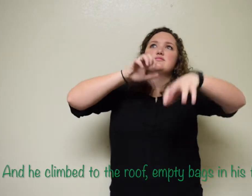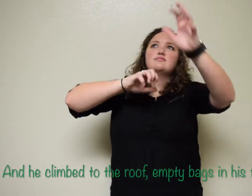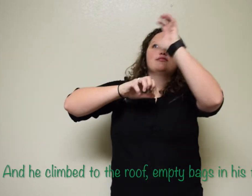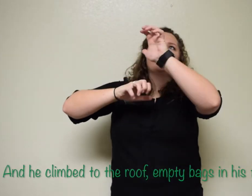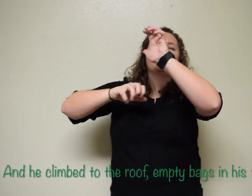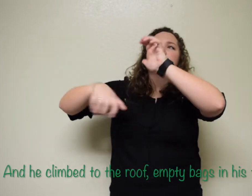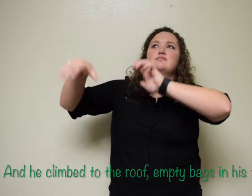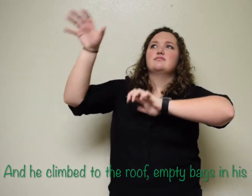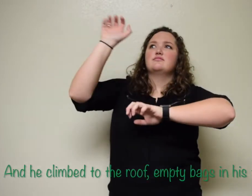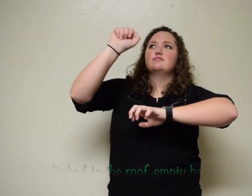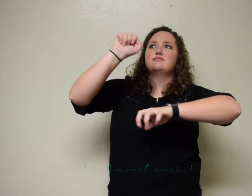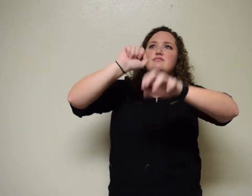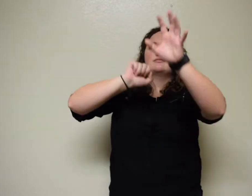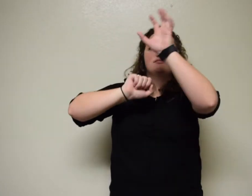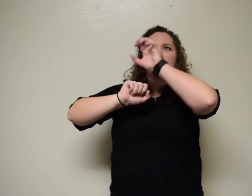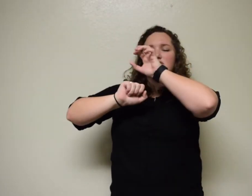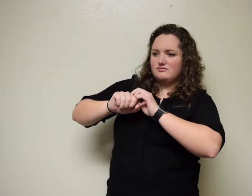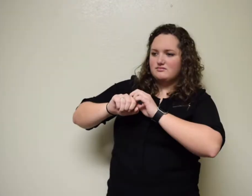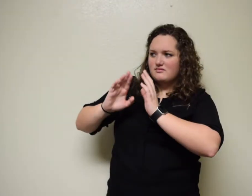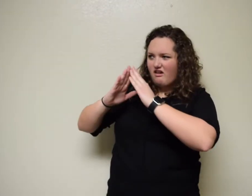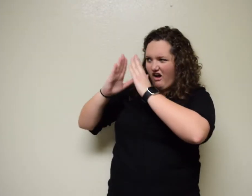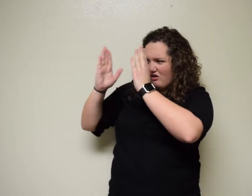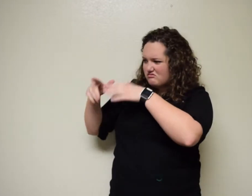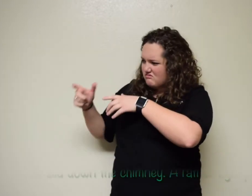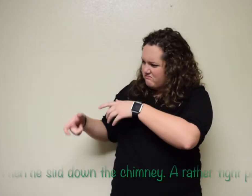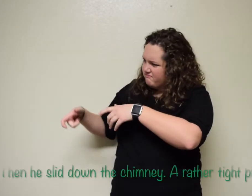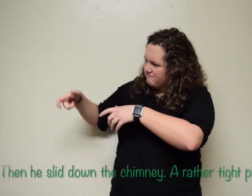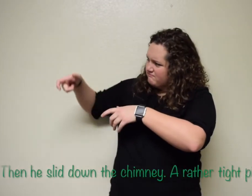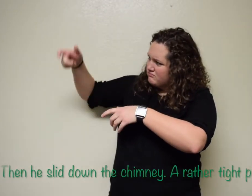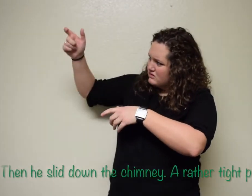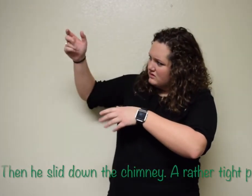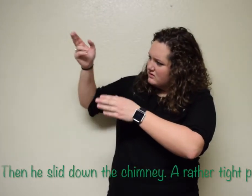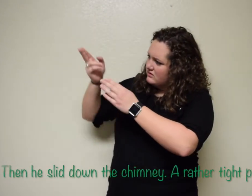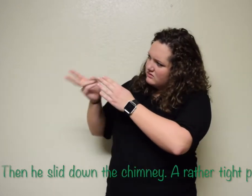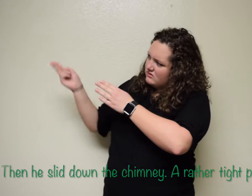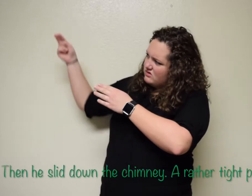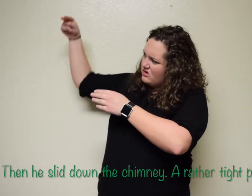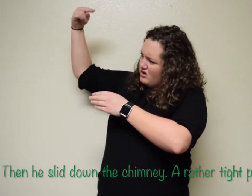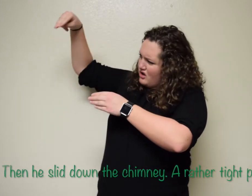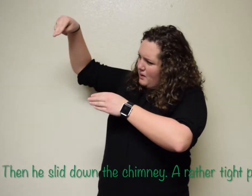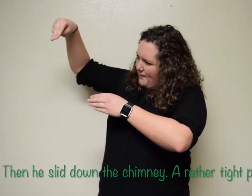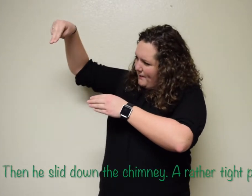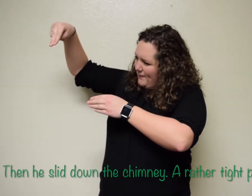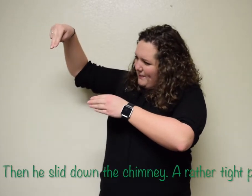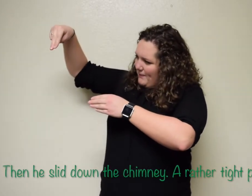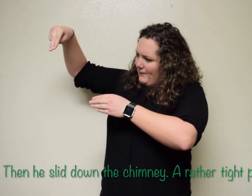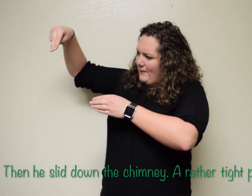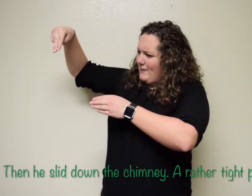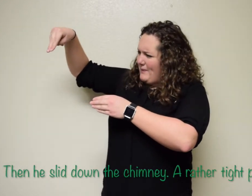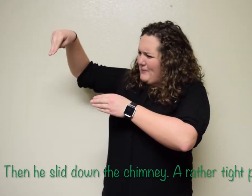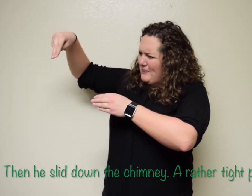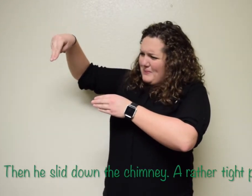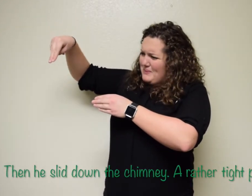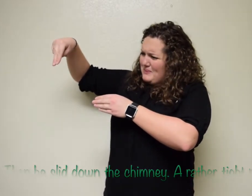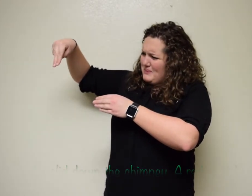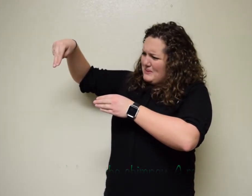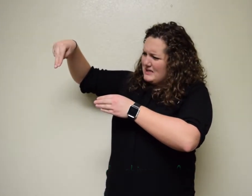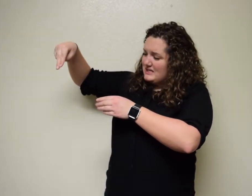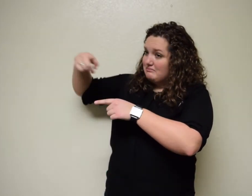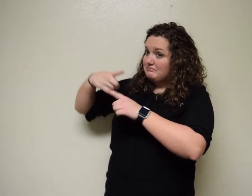in his fist then he slid down the chimney a rather tight pitch but if Santa could do